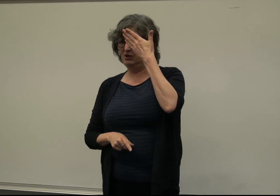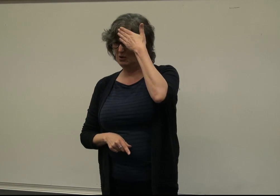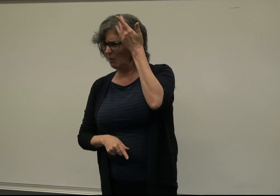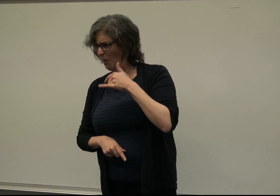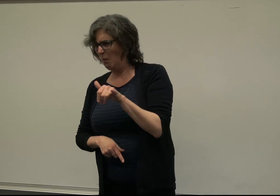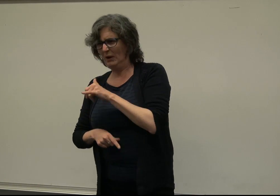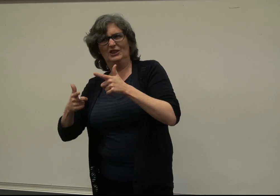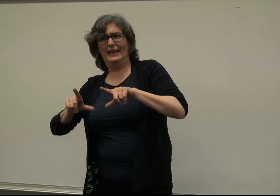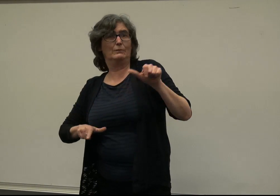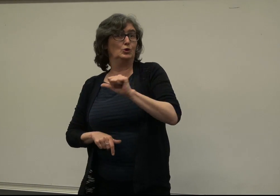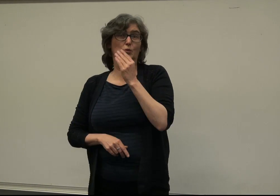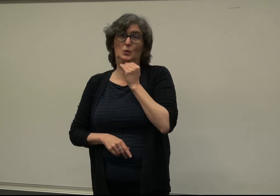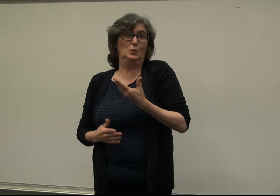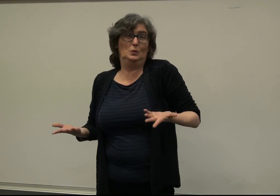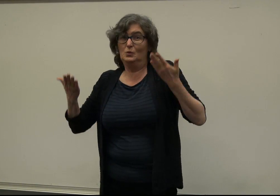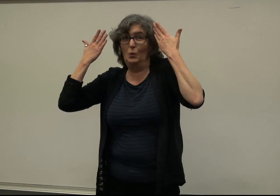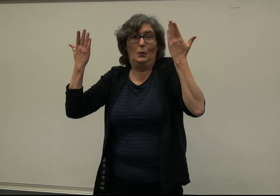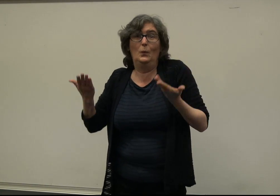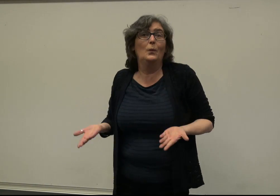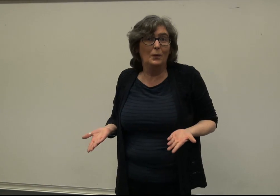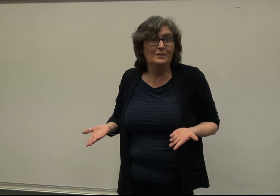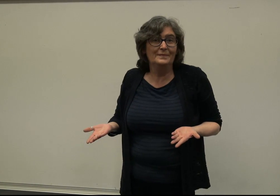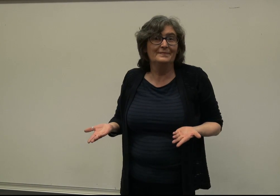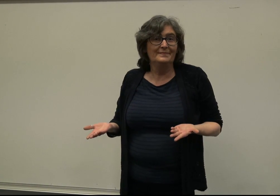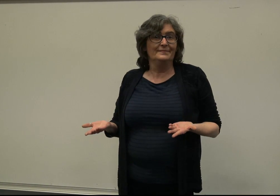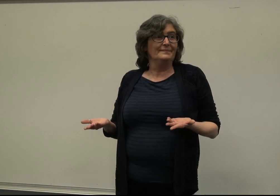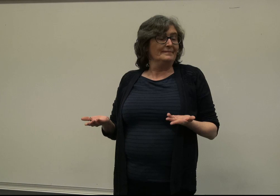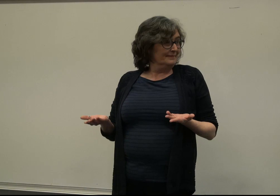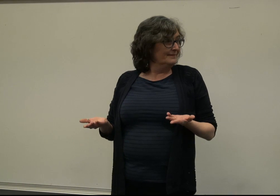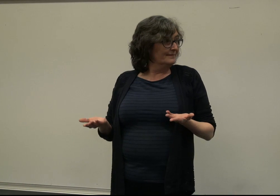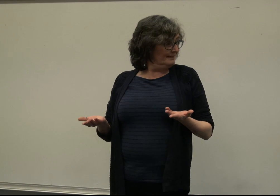are actually using or